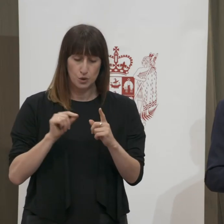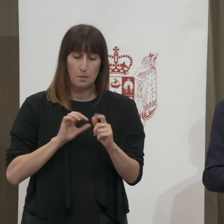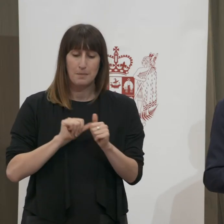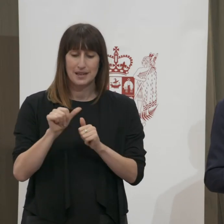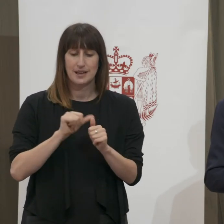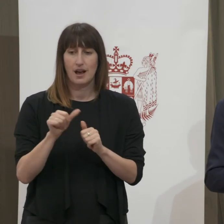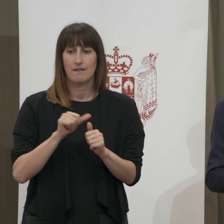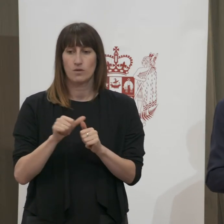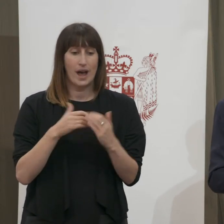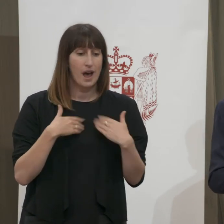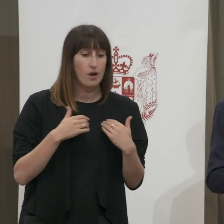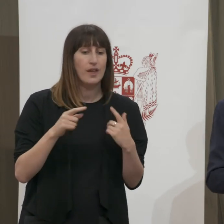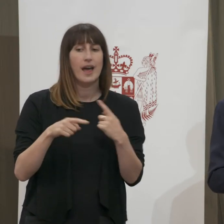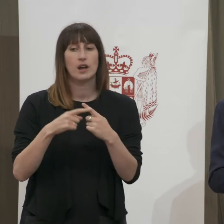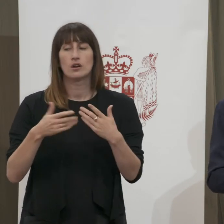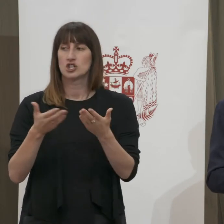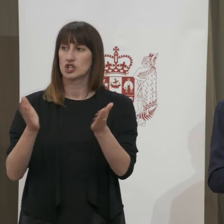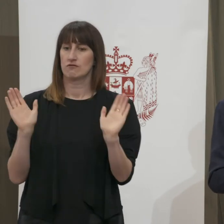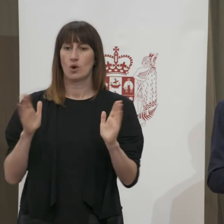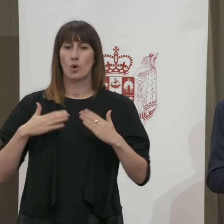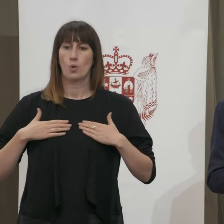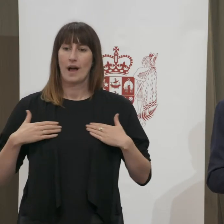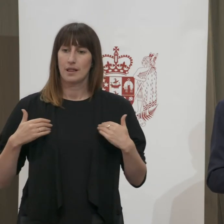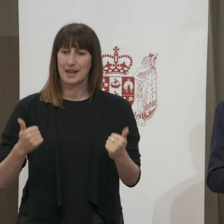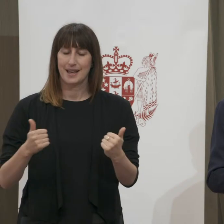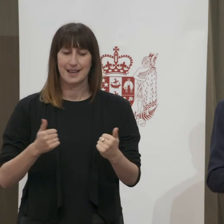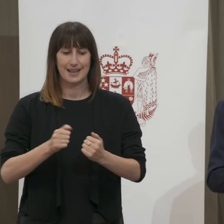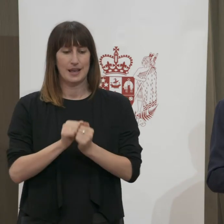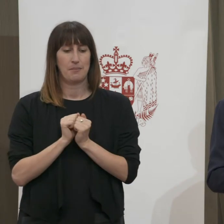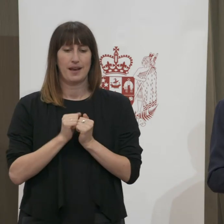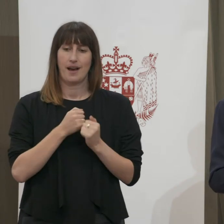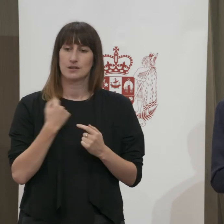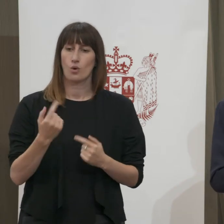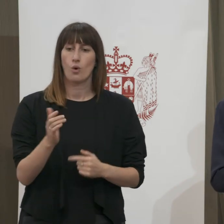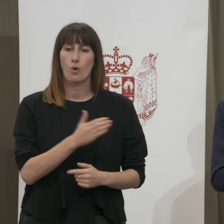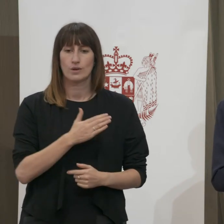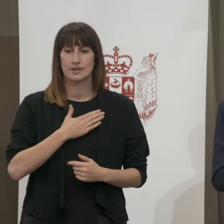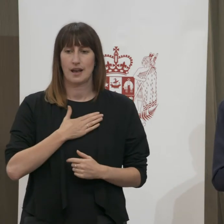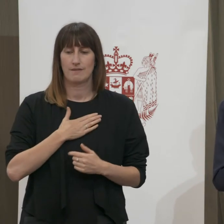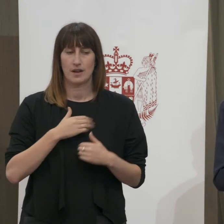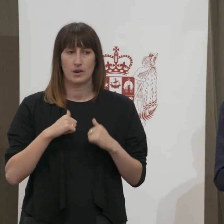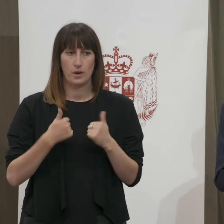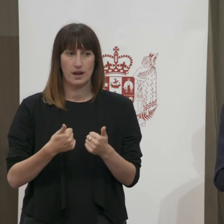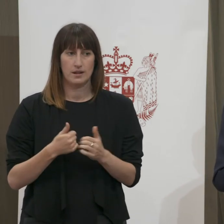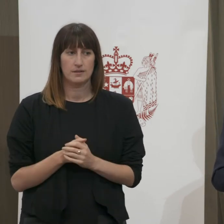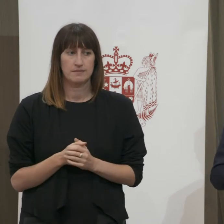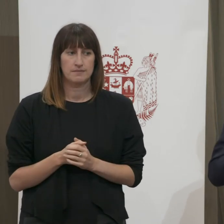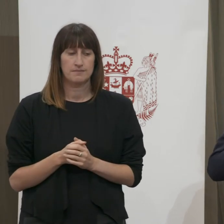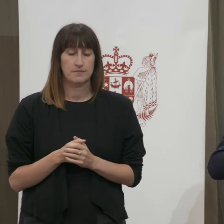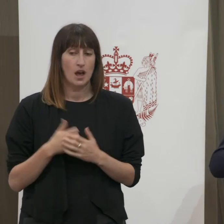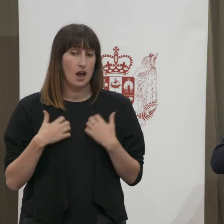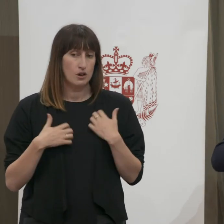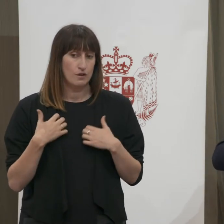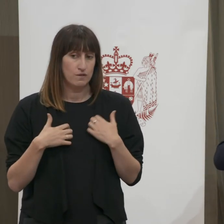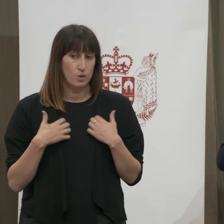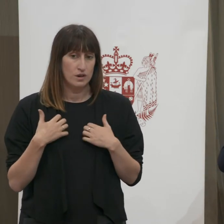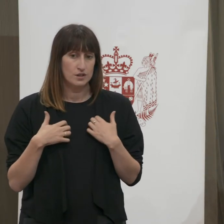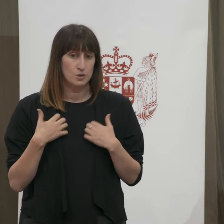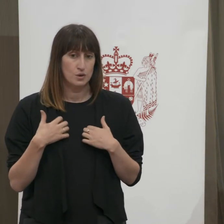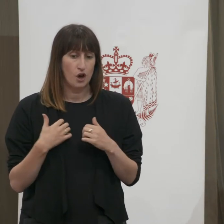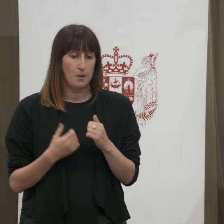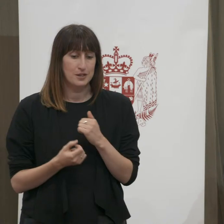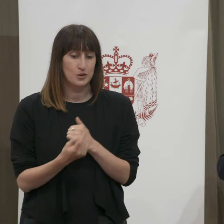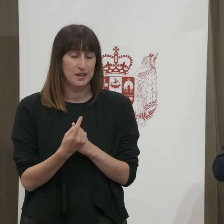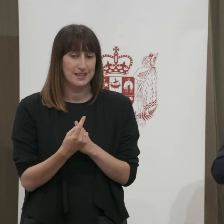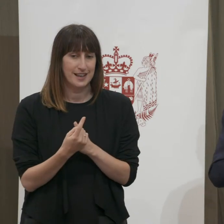about well-being, keeping us all safe and well. I look forward to the opportunity, and this is